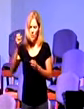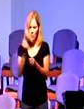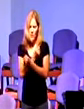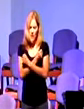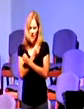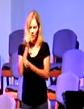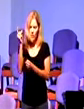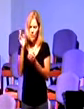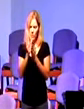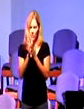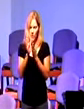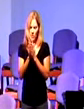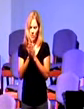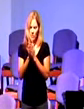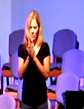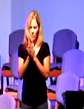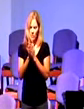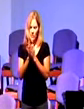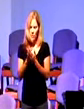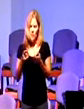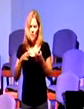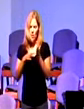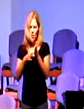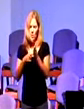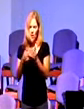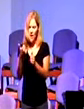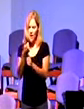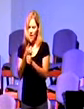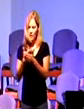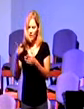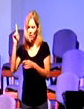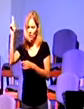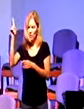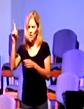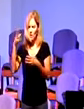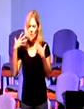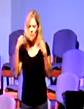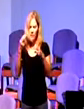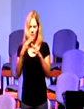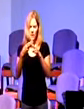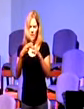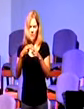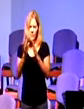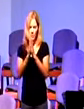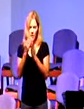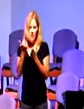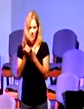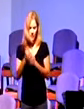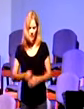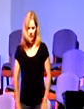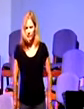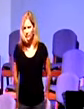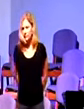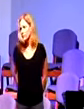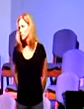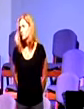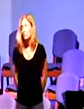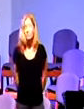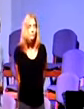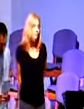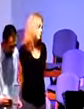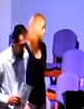love you, we praise you, we owe everything to you. And it's in the powerful name of Christ we pray these things. Amen.